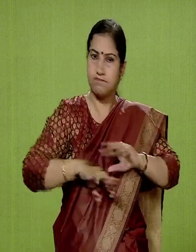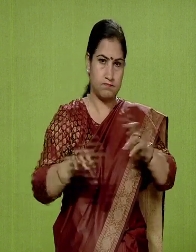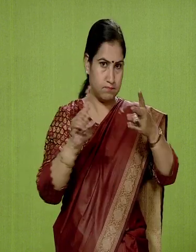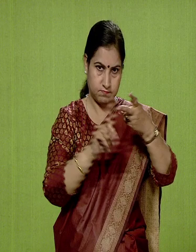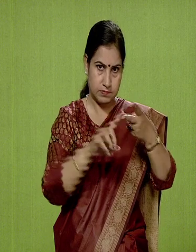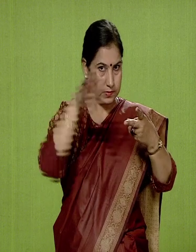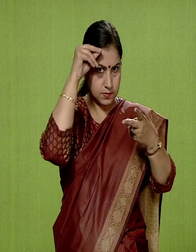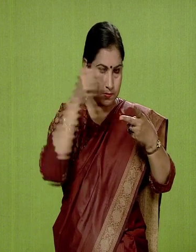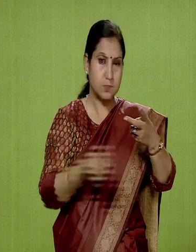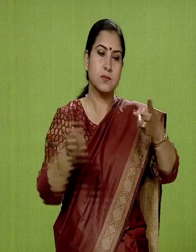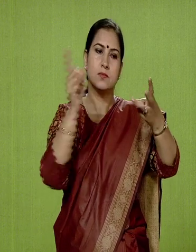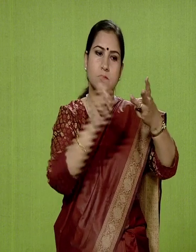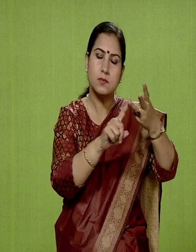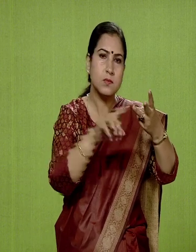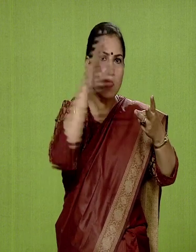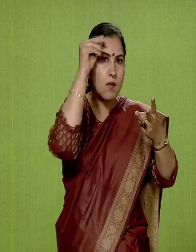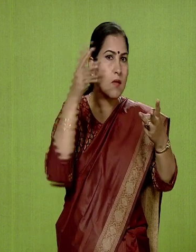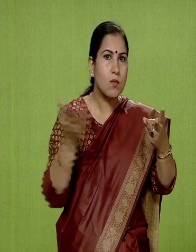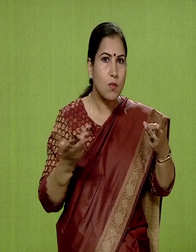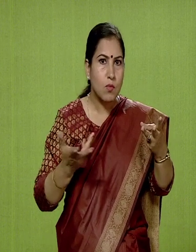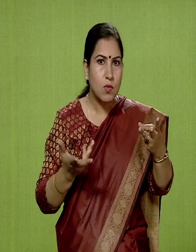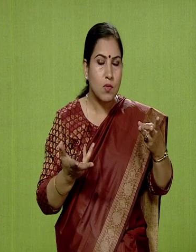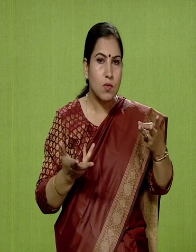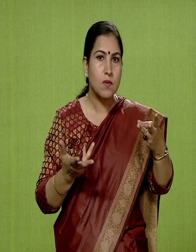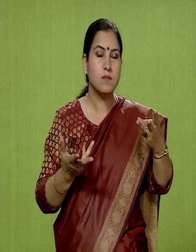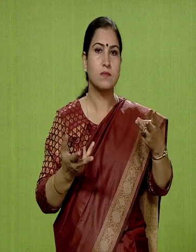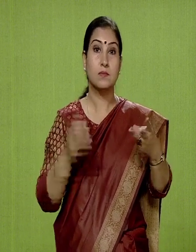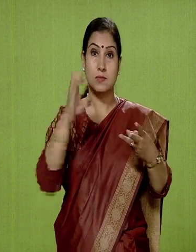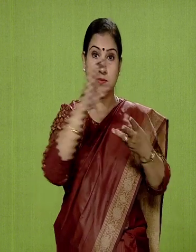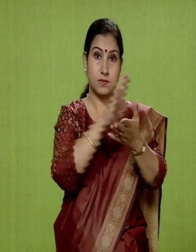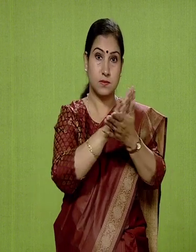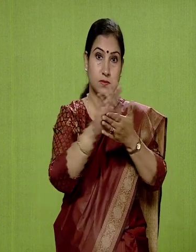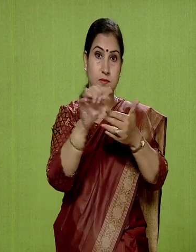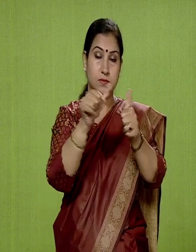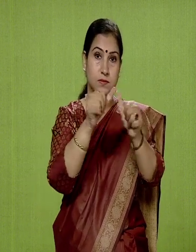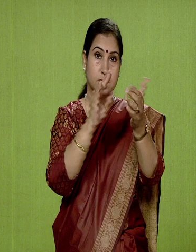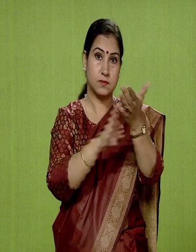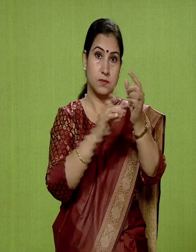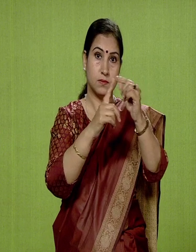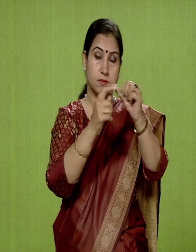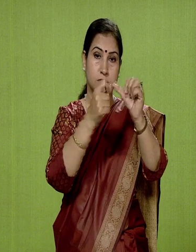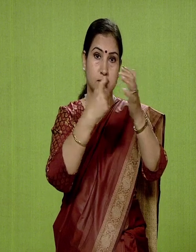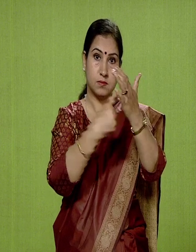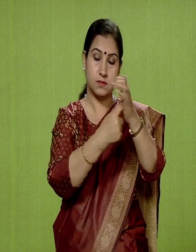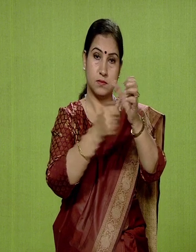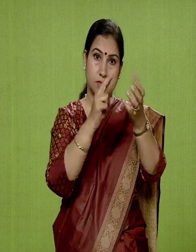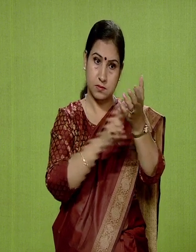We also understood about Champaran and